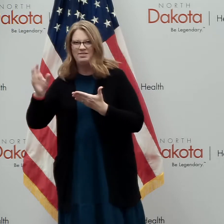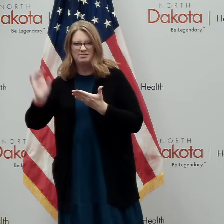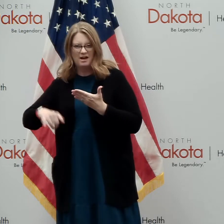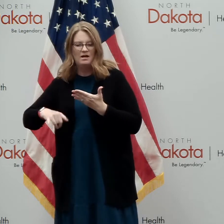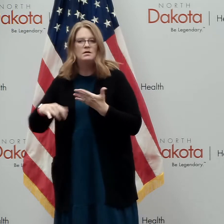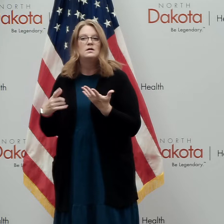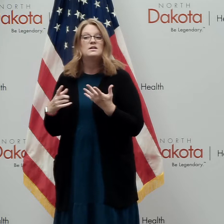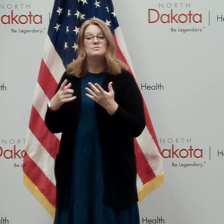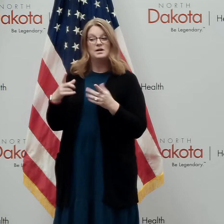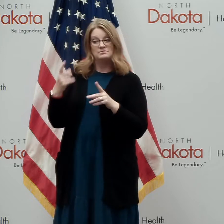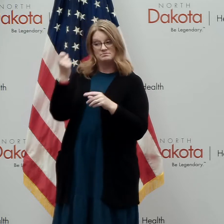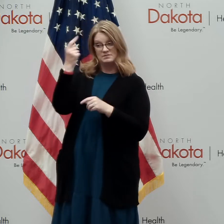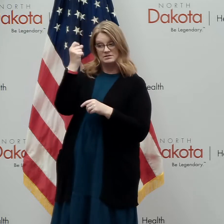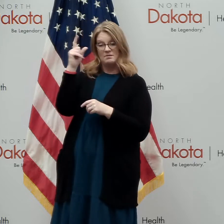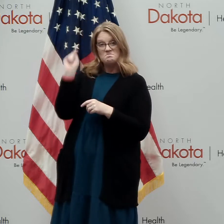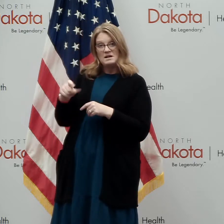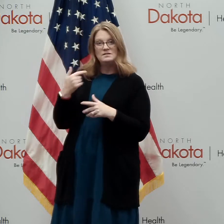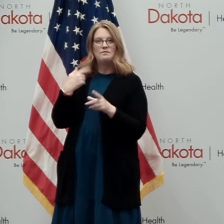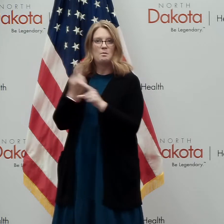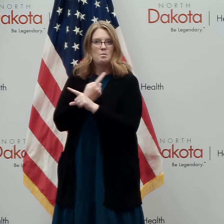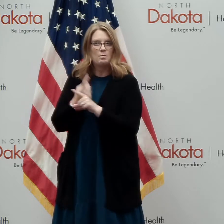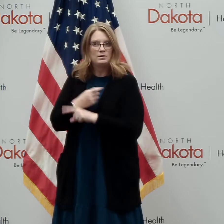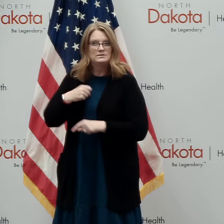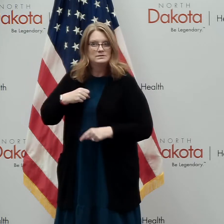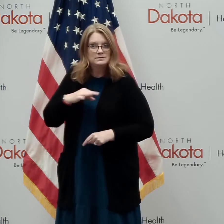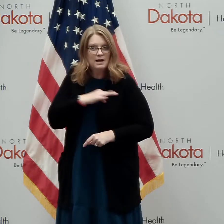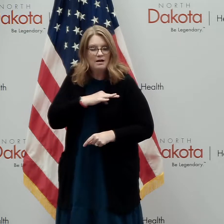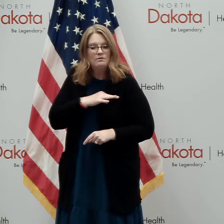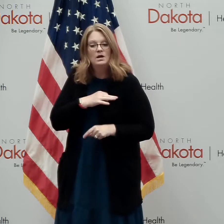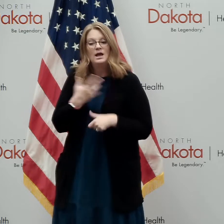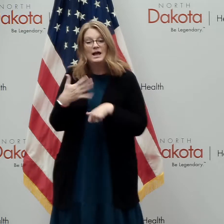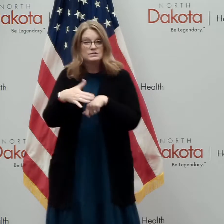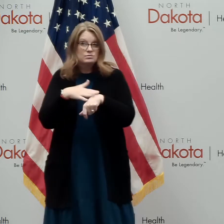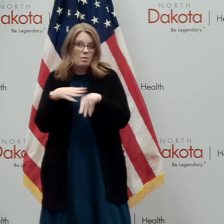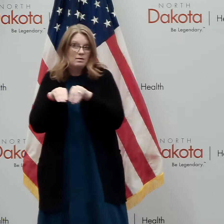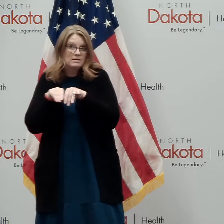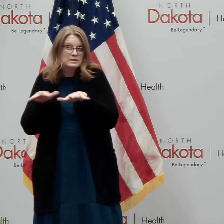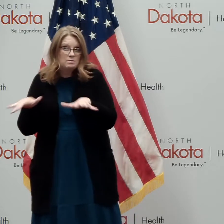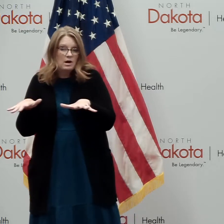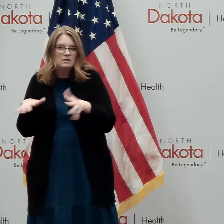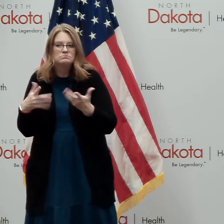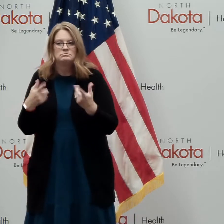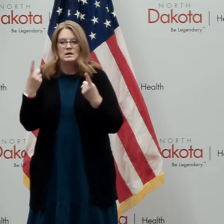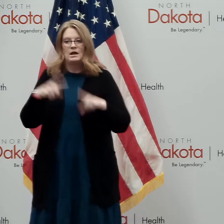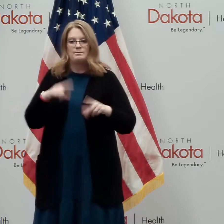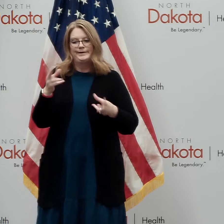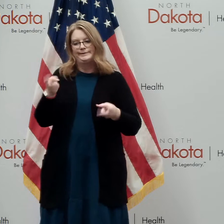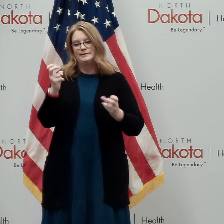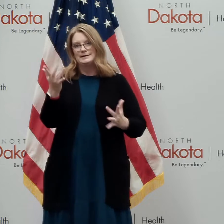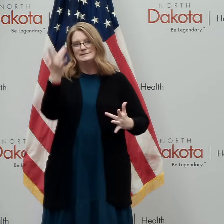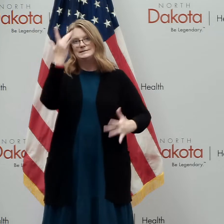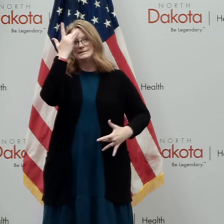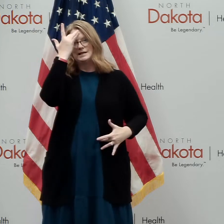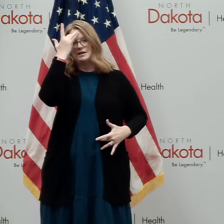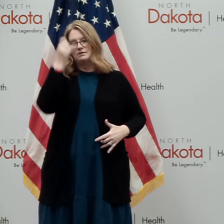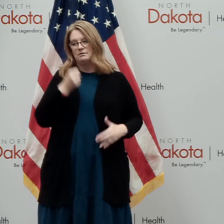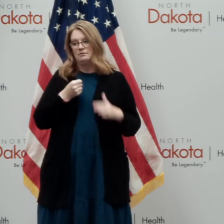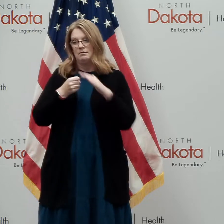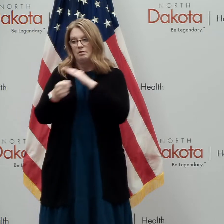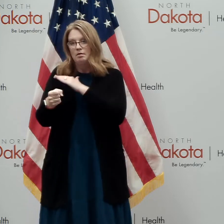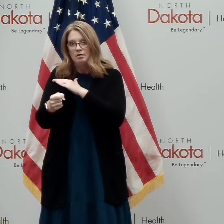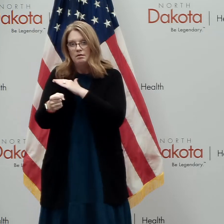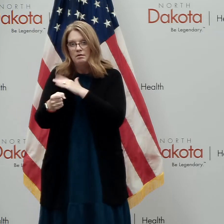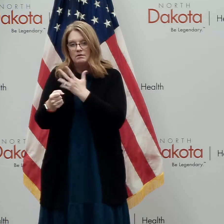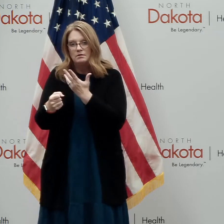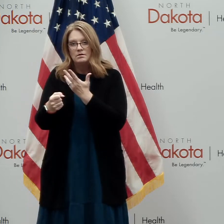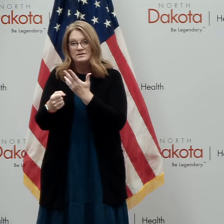had appropriate staffing, and also, of course, by slowing the spread. If you get sick today with COVID, you have a better chance of recovery